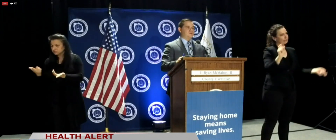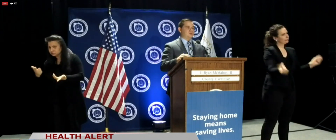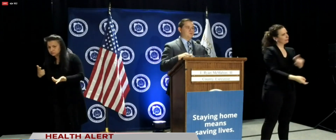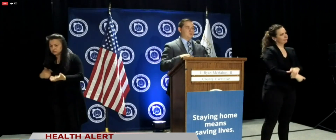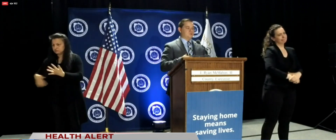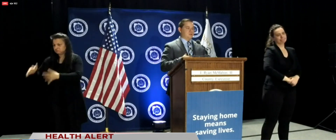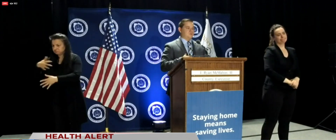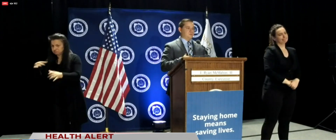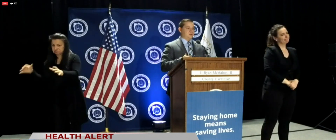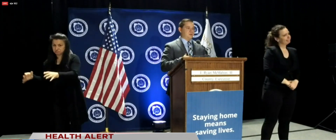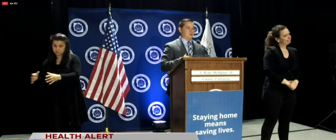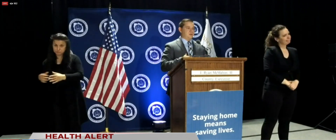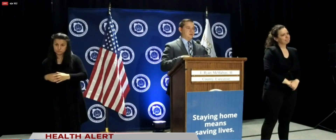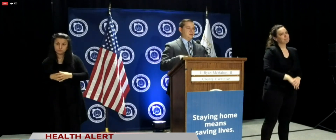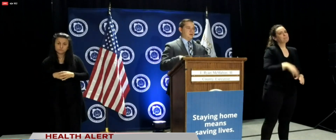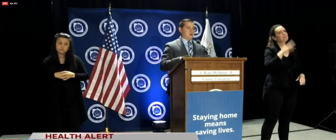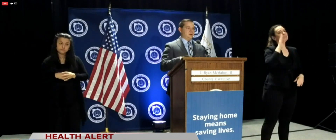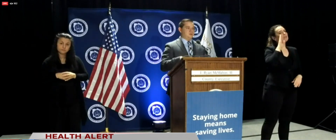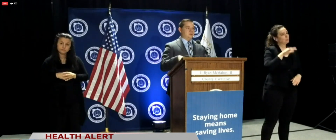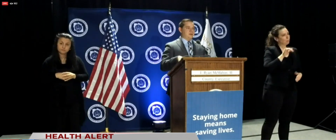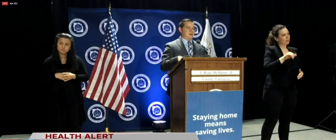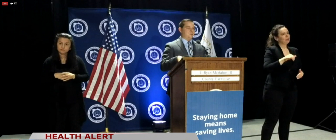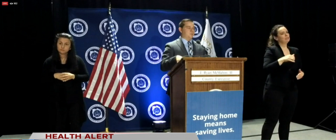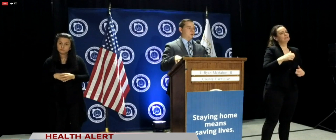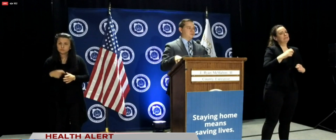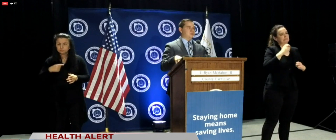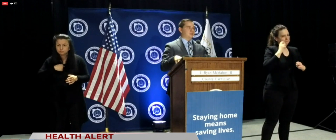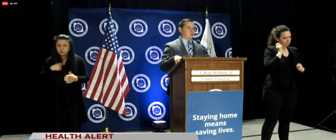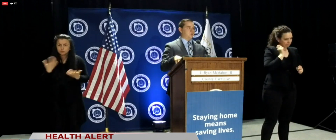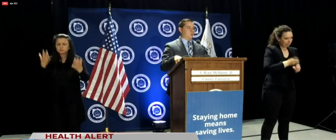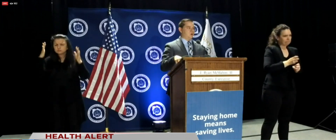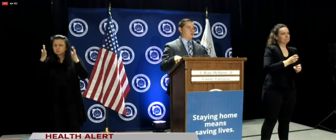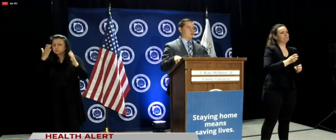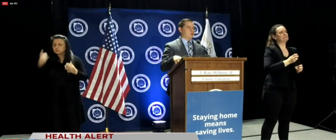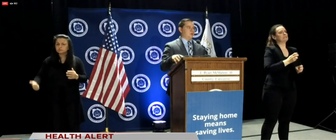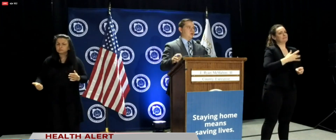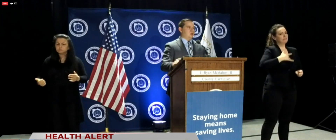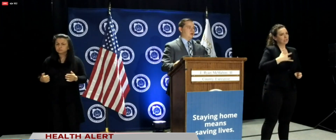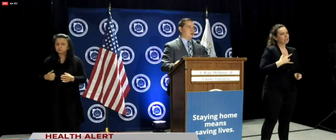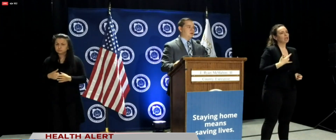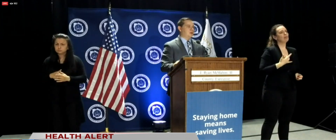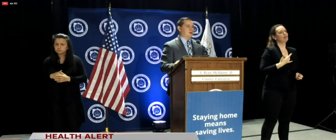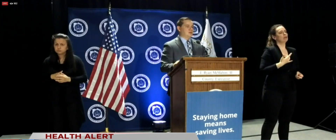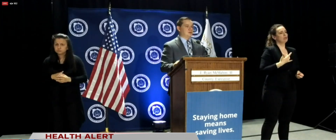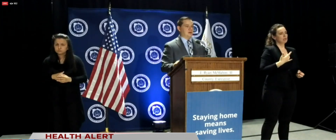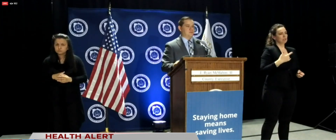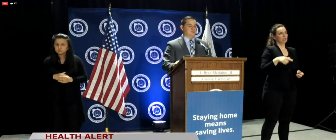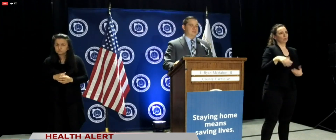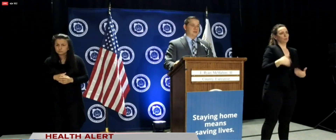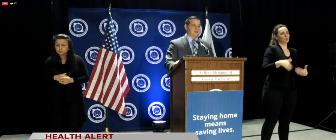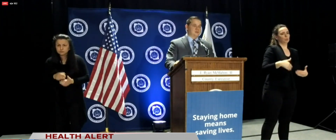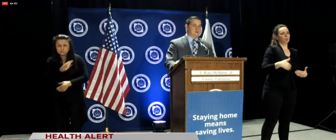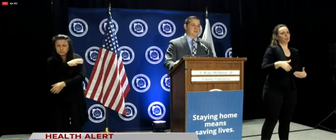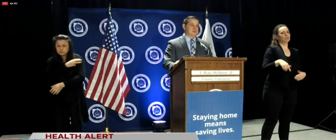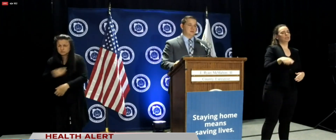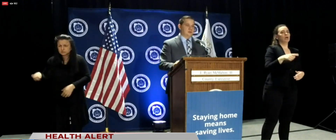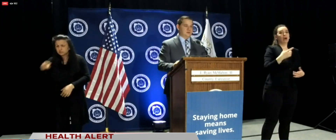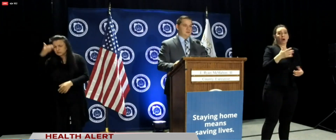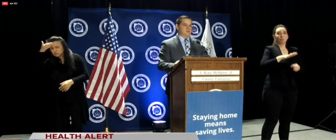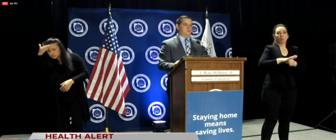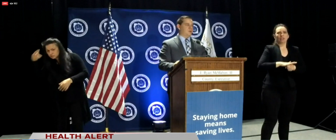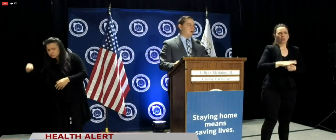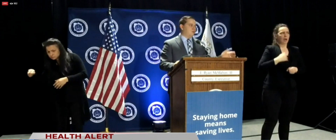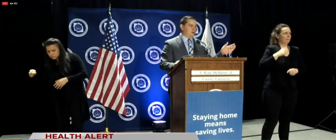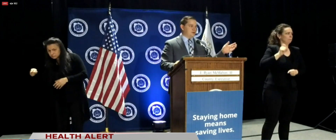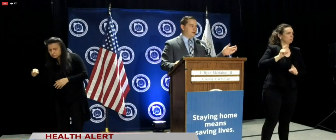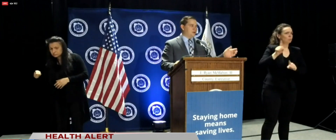tough and frustrating for me is when you have people who are sick that go to work. I've been saying this